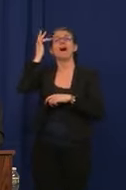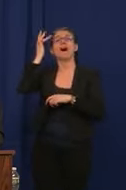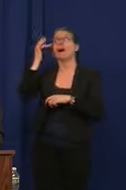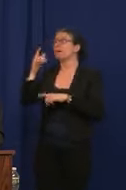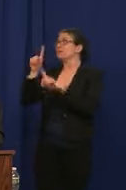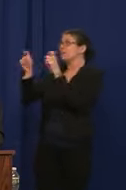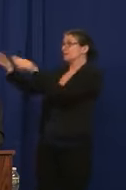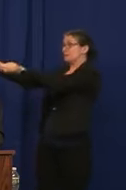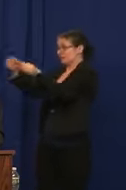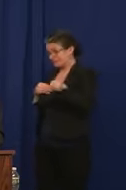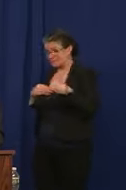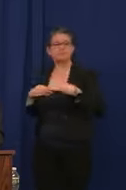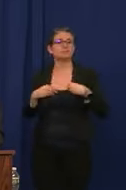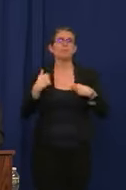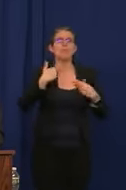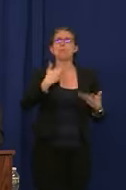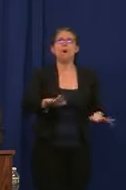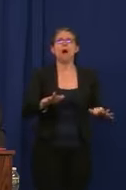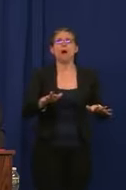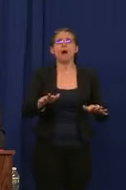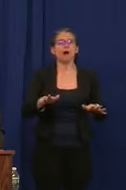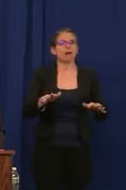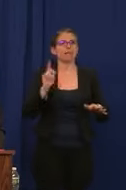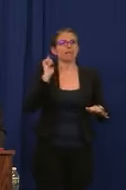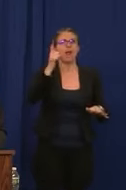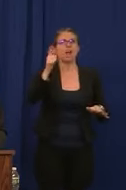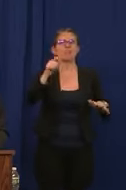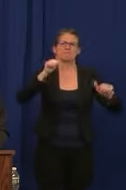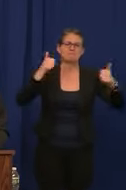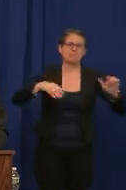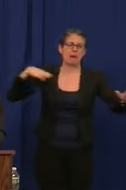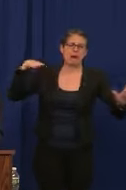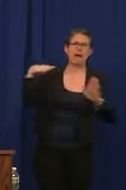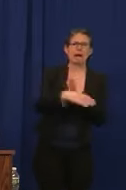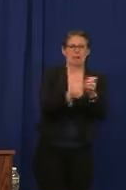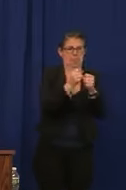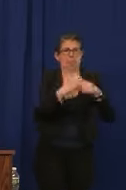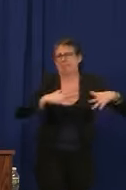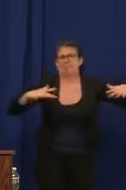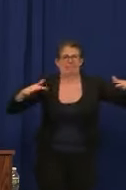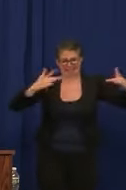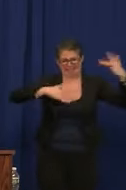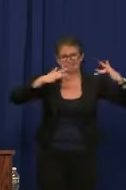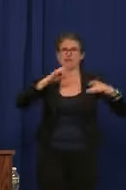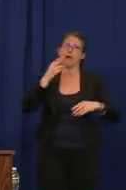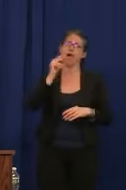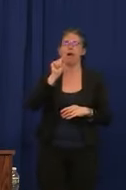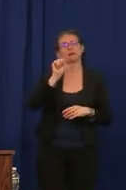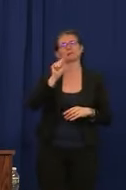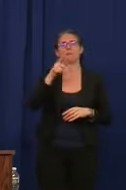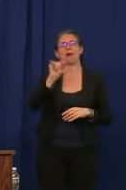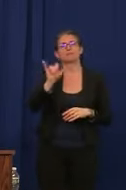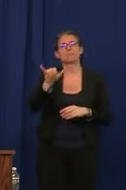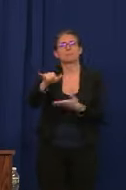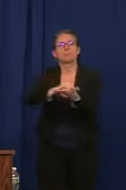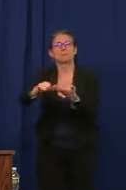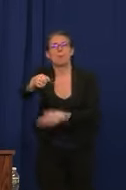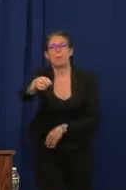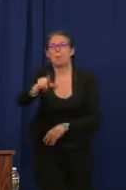from all whatever appropriate sources, we can break the curve before it becomes a